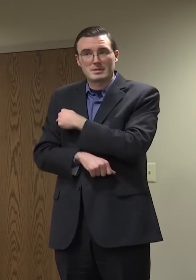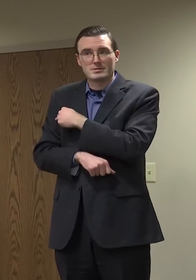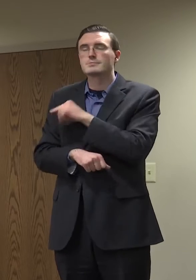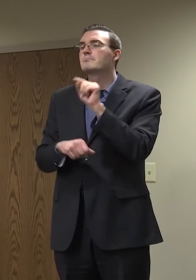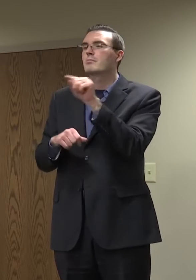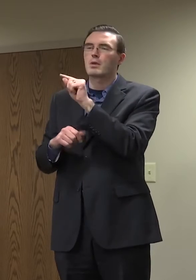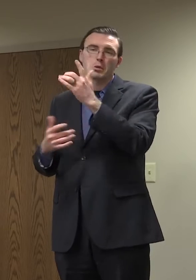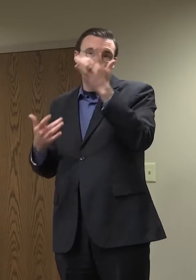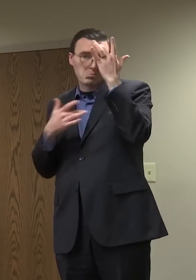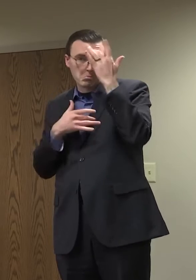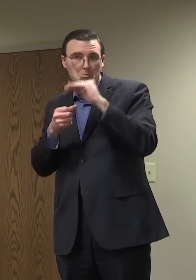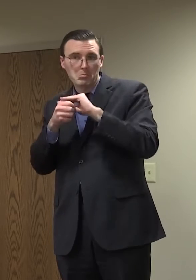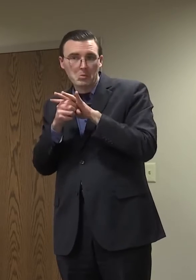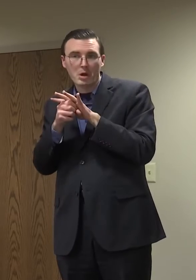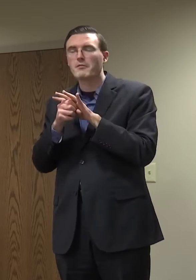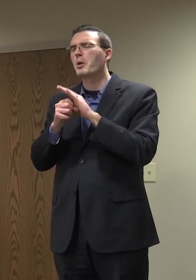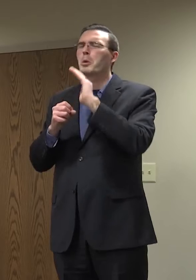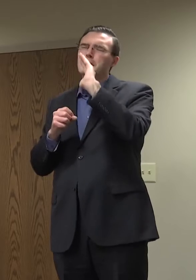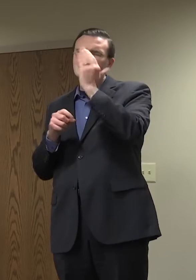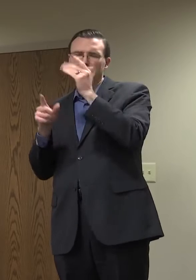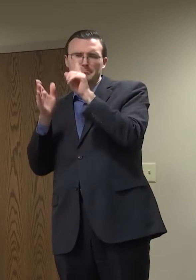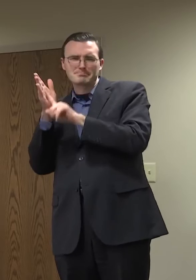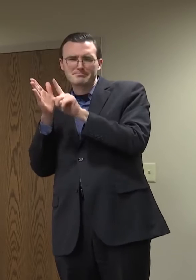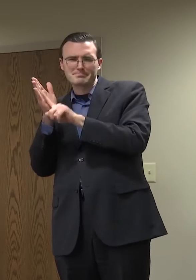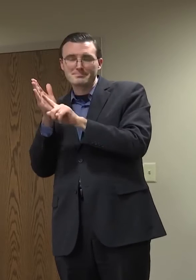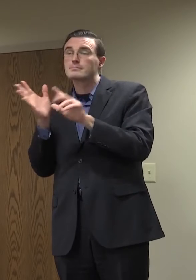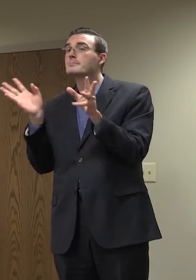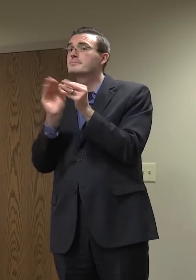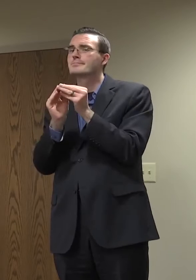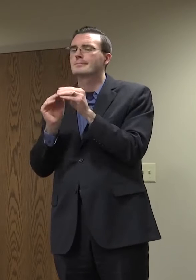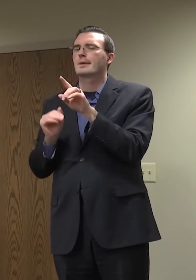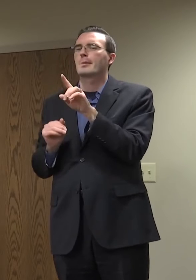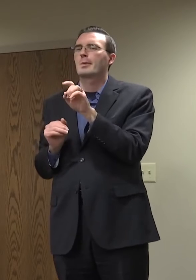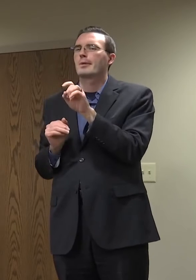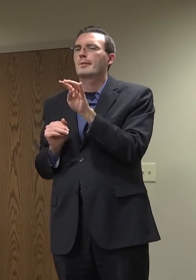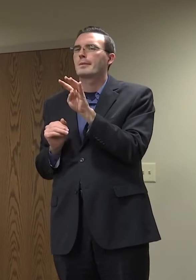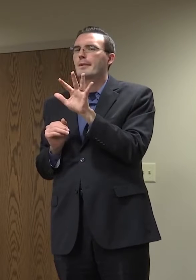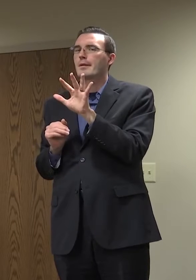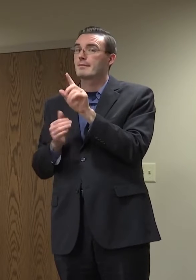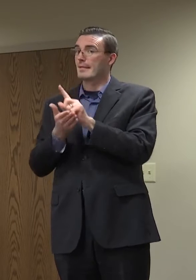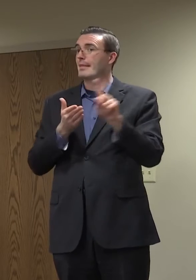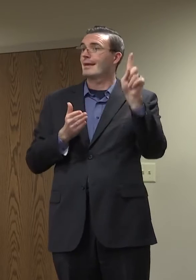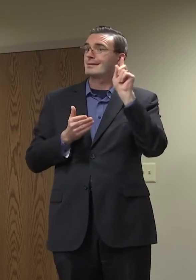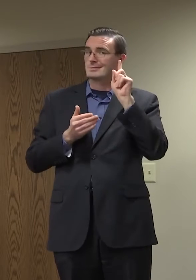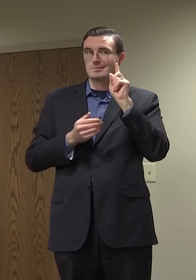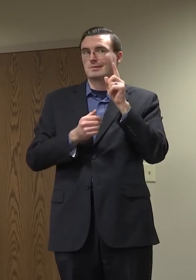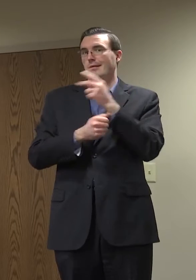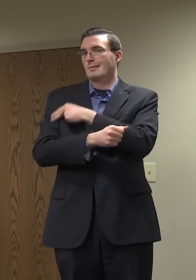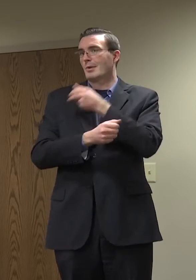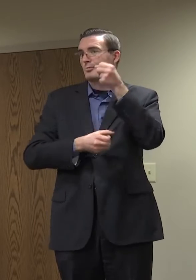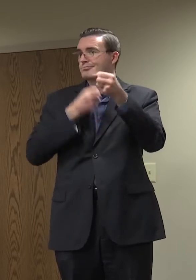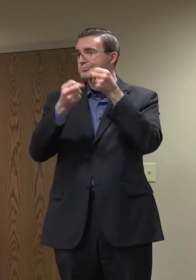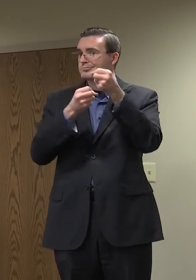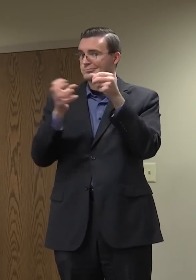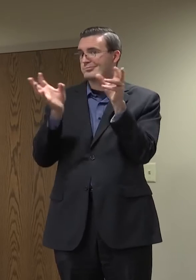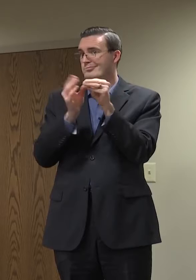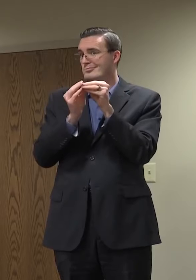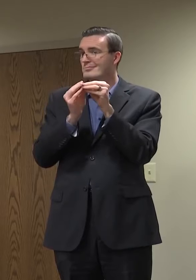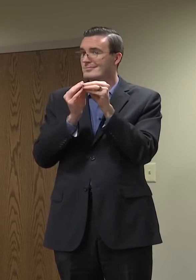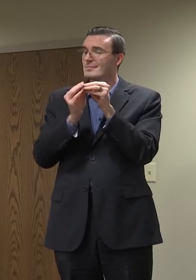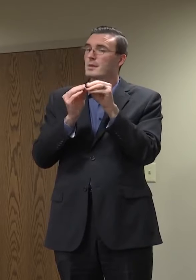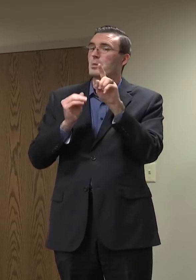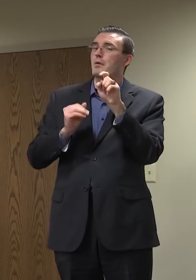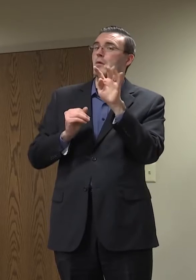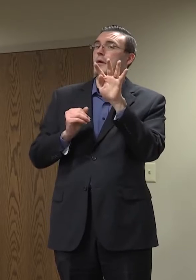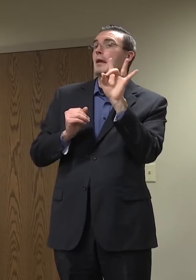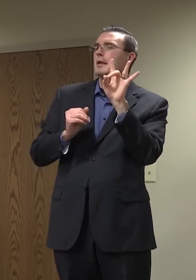was 145, which was down 3 since last Thursday. So once again, we're improving,